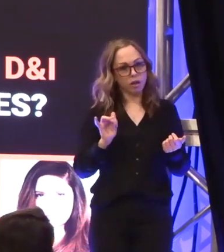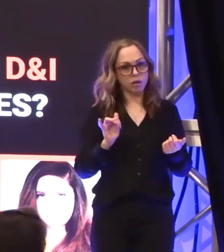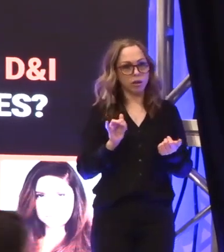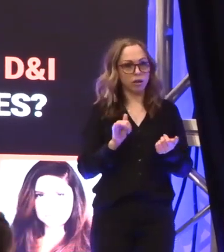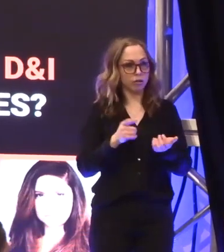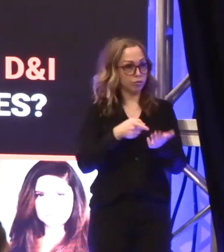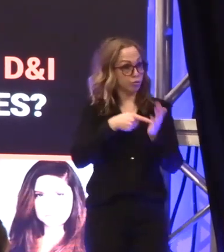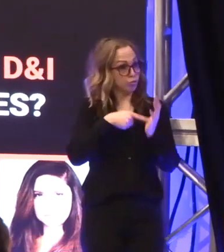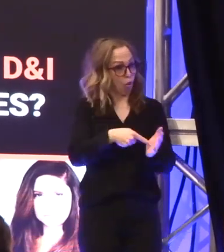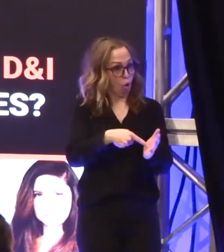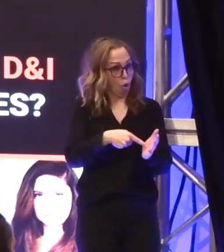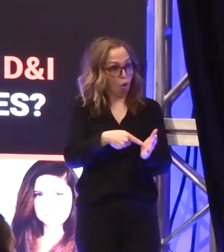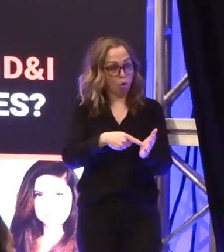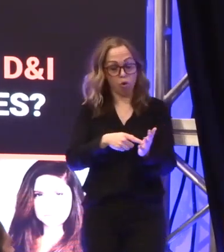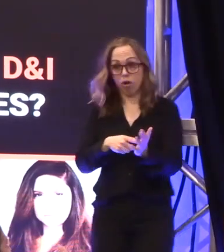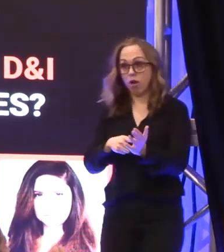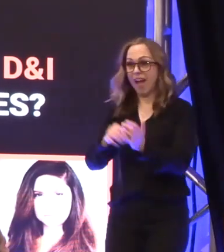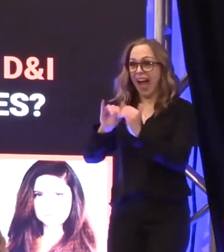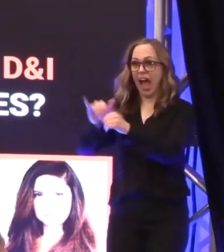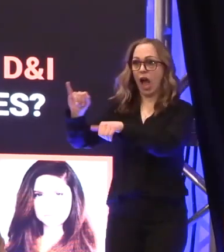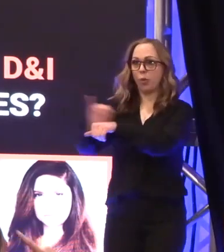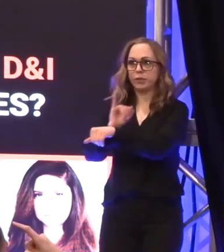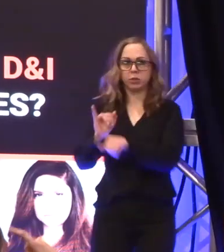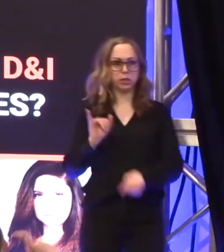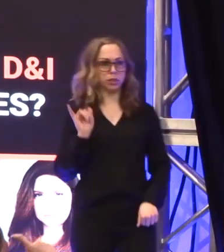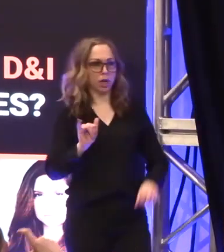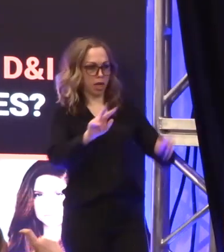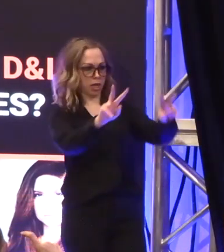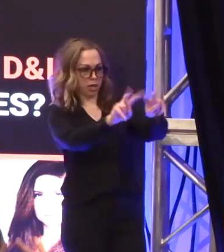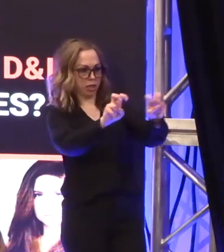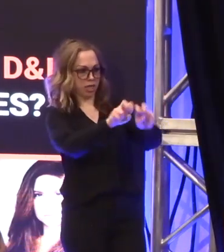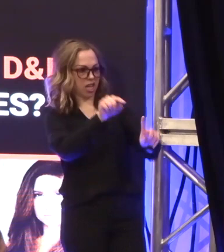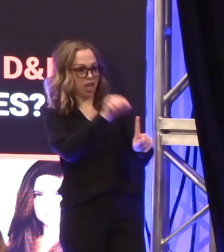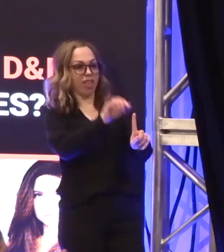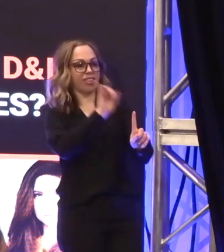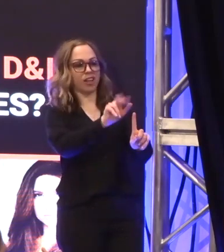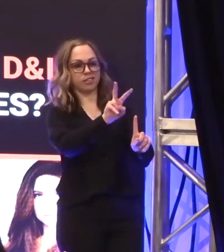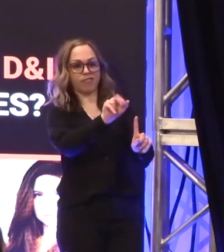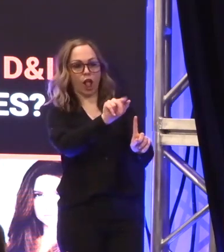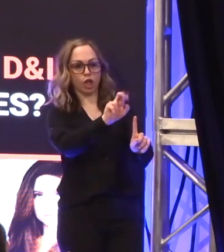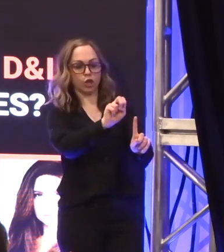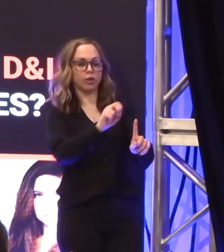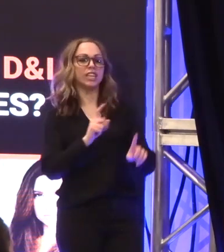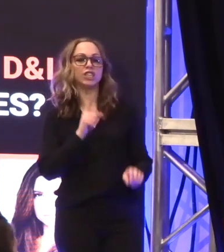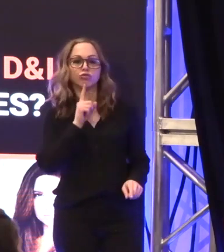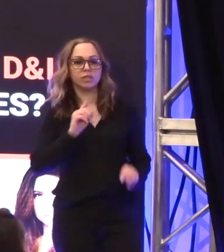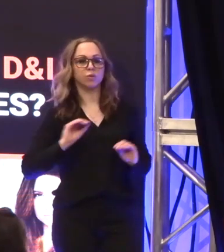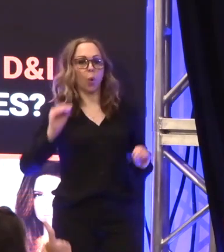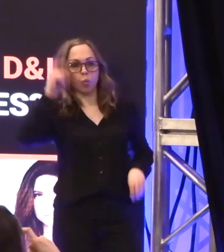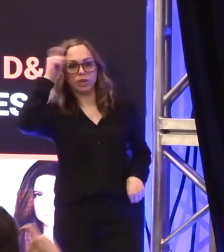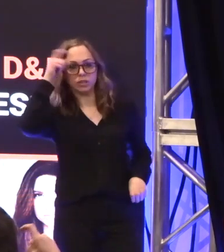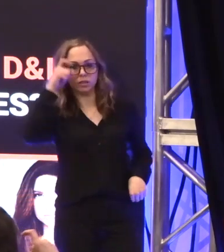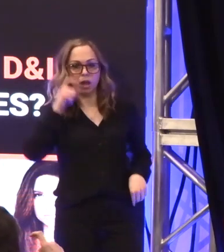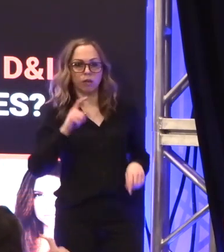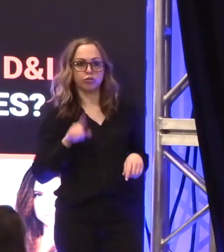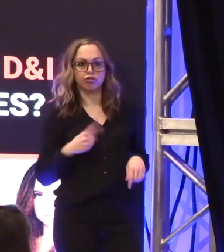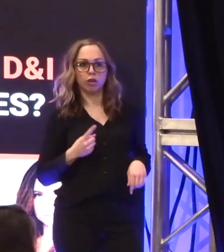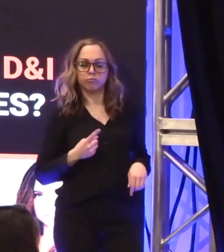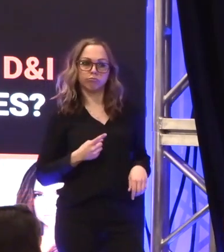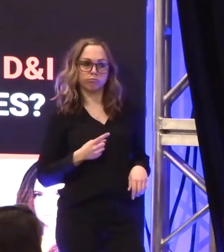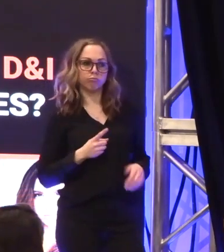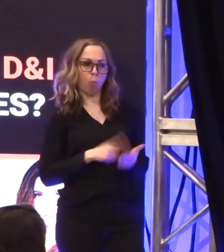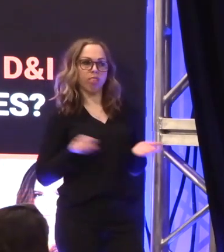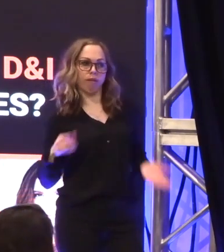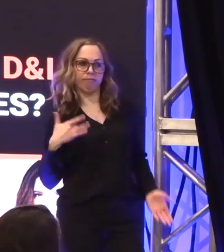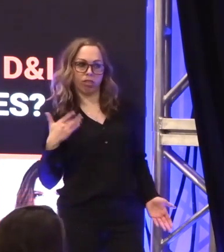the conventional wisdom that the industry uses to assess value is primarily convention and not a lot of wisdom. And